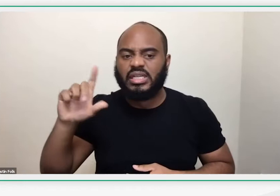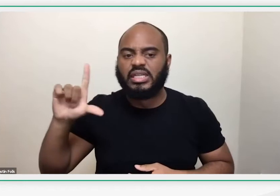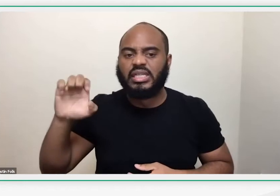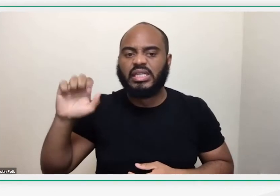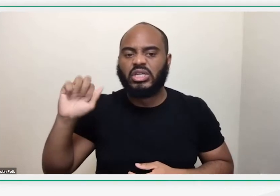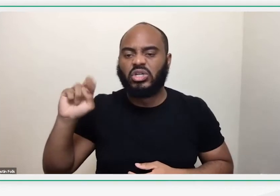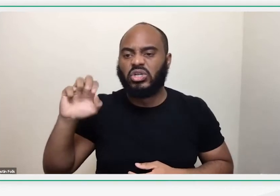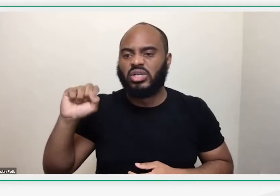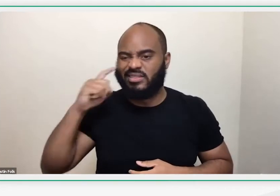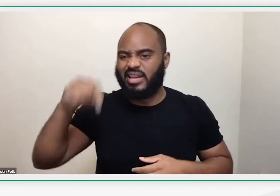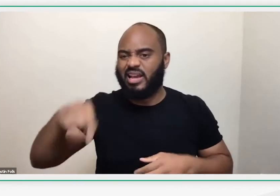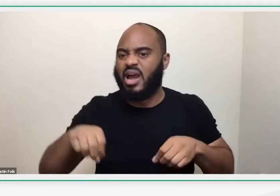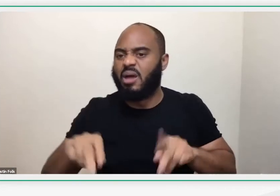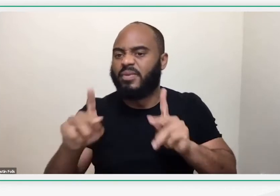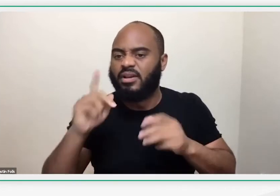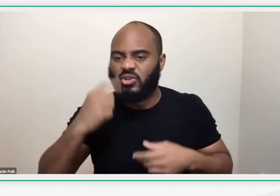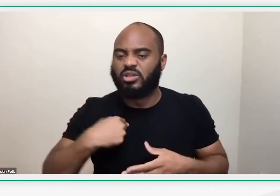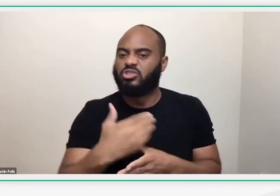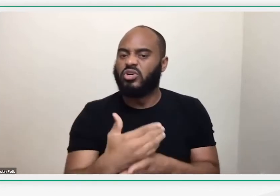asked first.